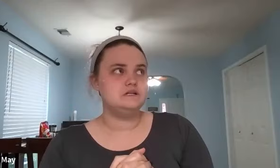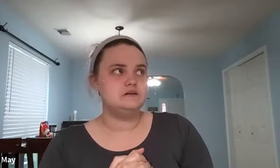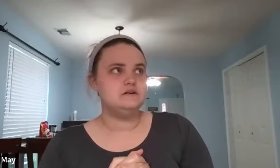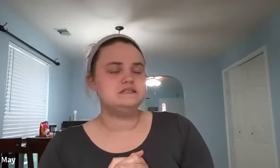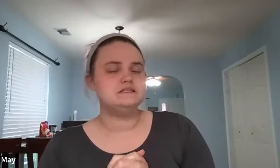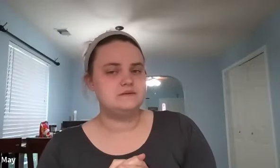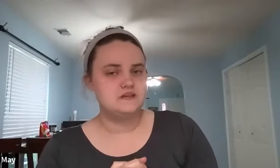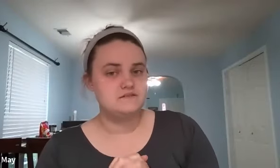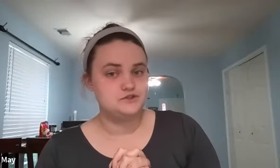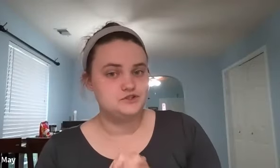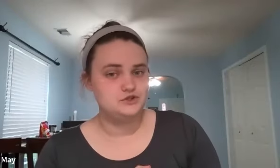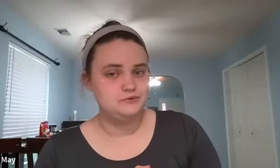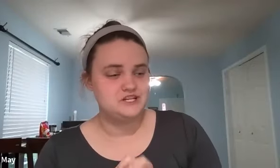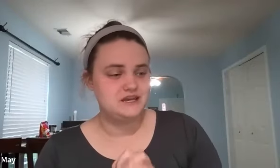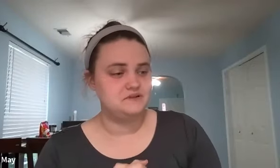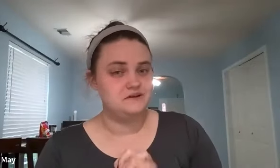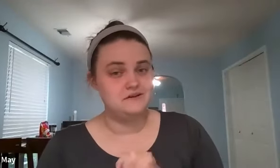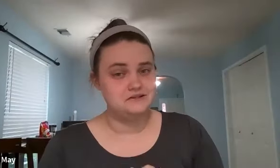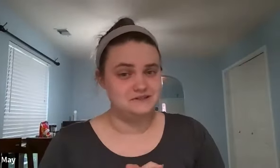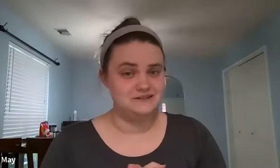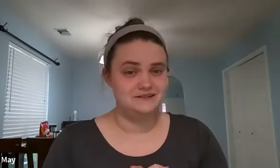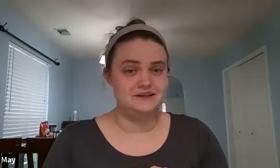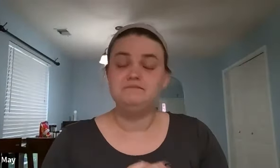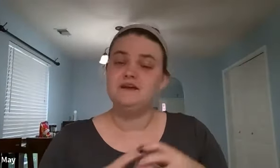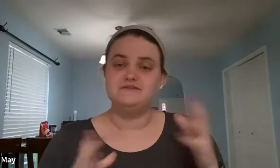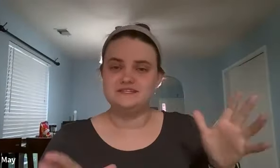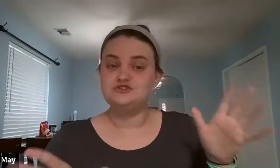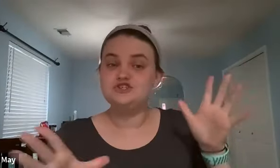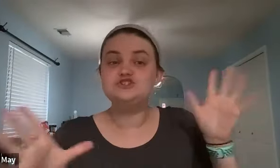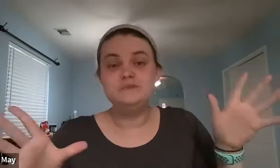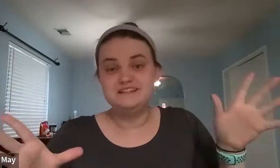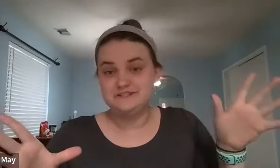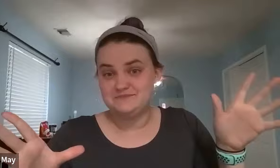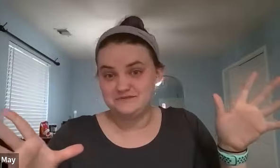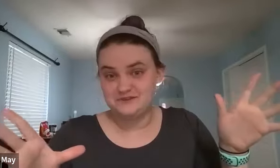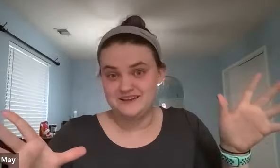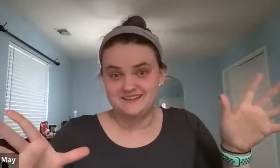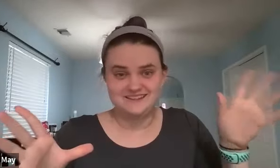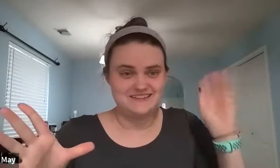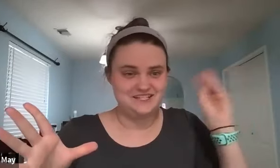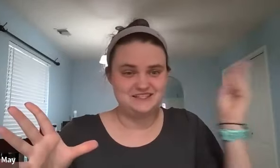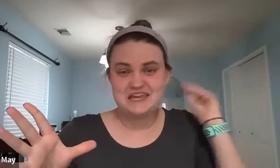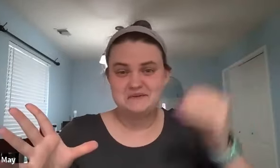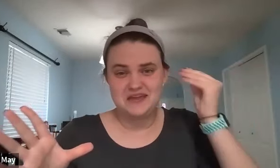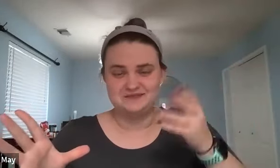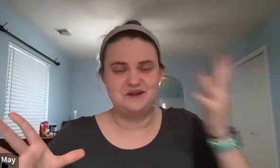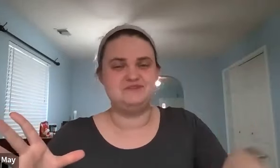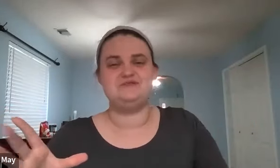Cereal is the same sign for soup, which I can't believe I also didn't say. See, there's just so many different types of food signs, and they hit me as I'm coming through the